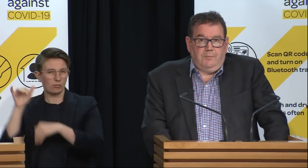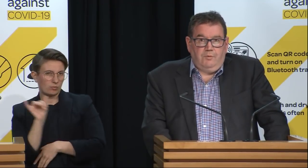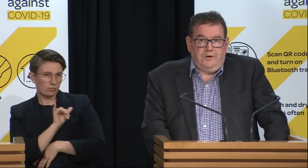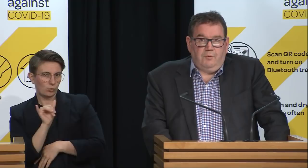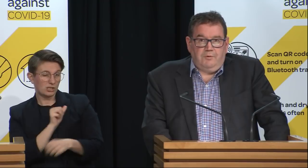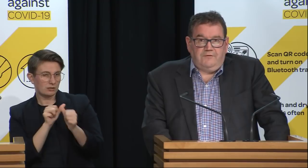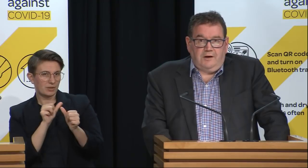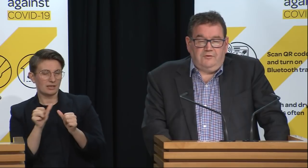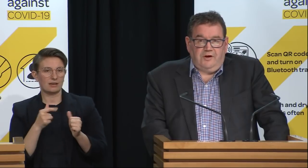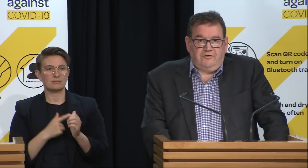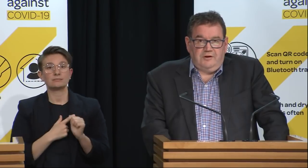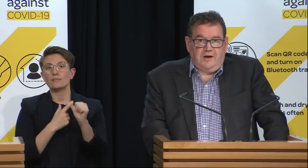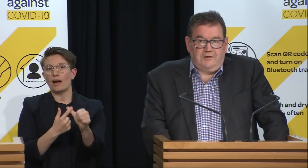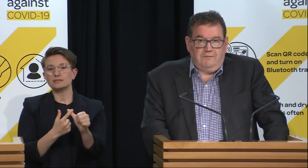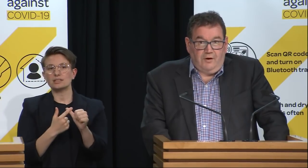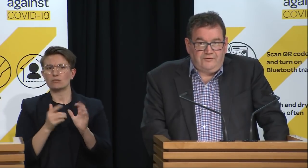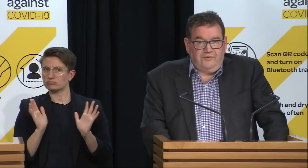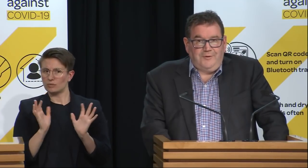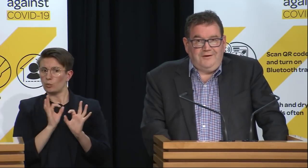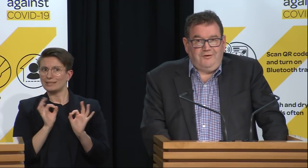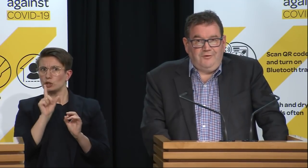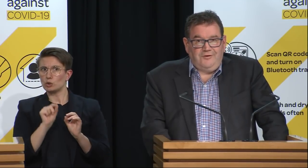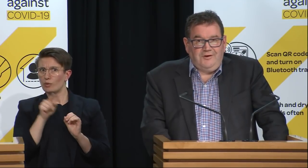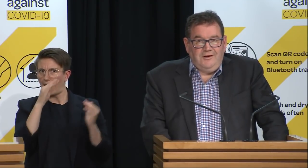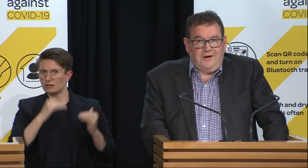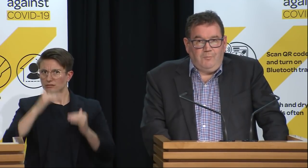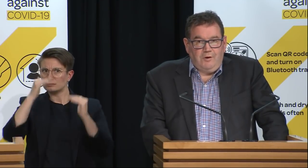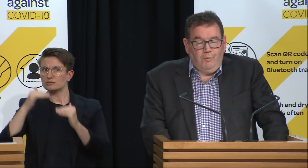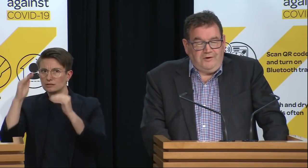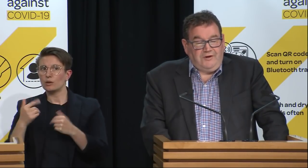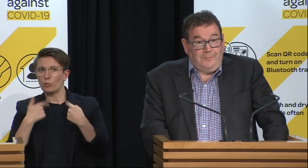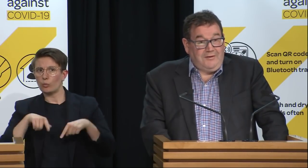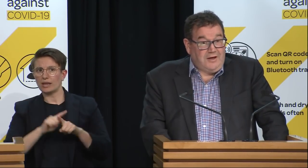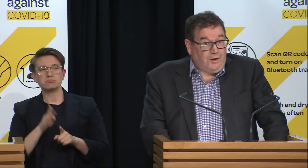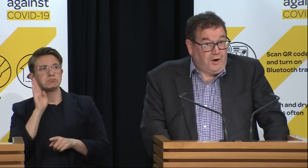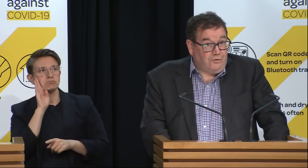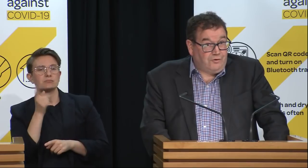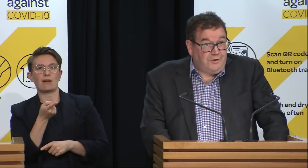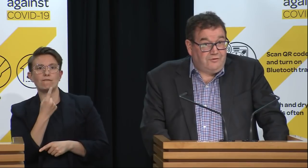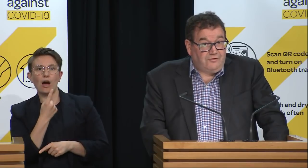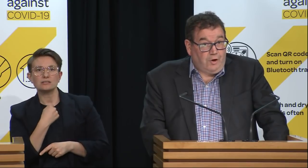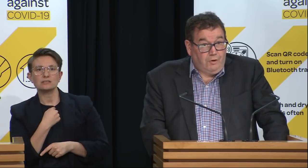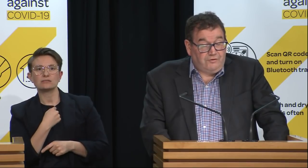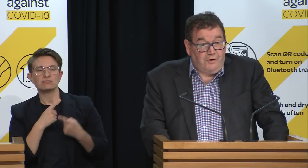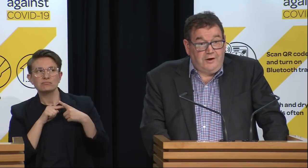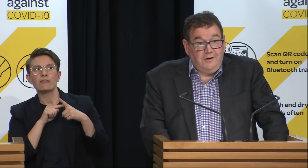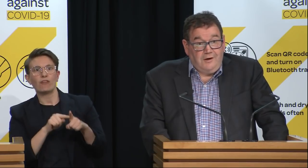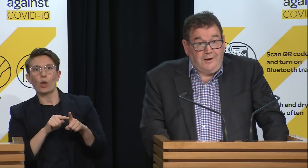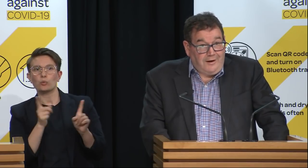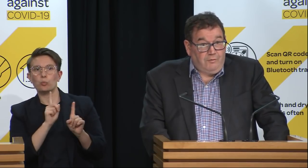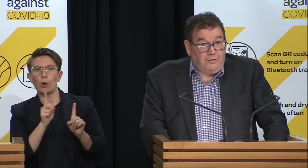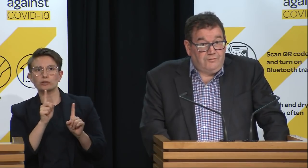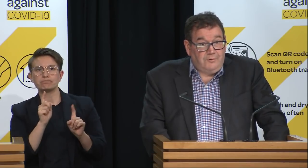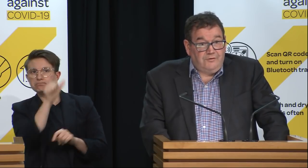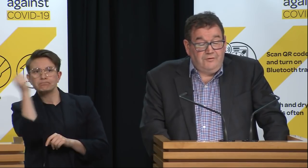the latter point. What we've done is actually take the advice that's been given to us. We always think about the economic consequences alongside